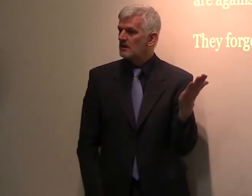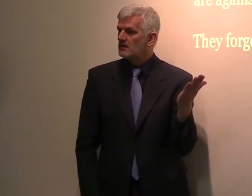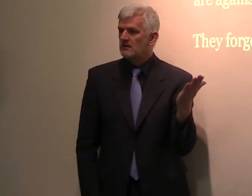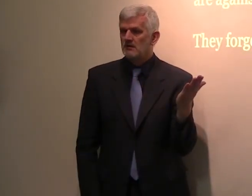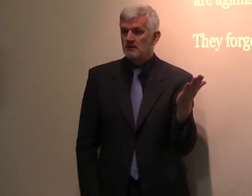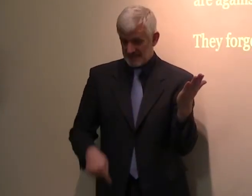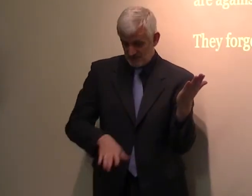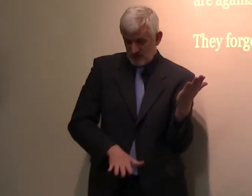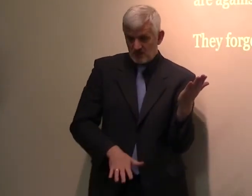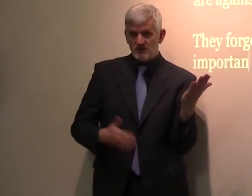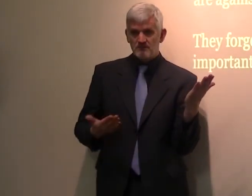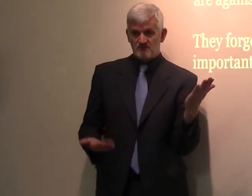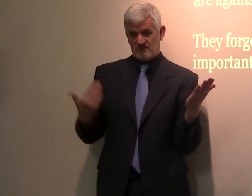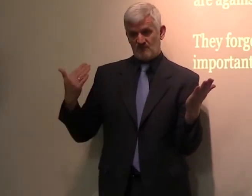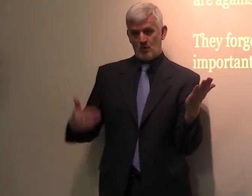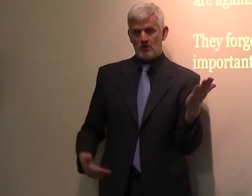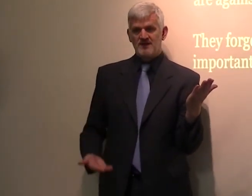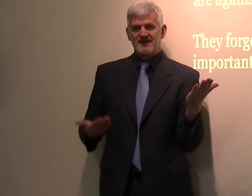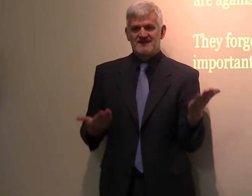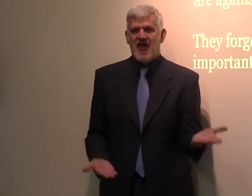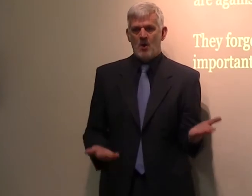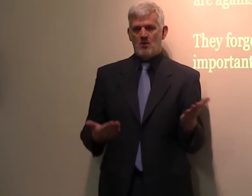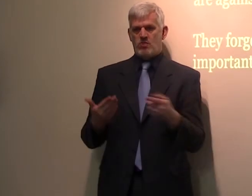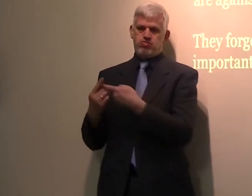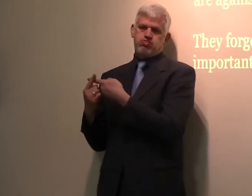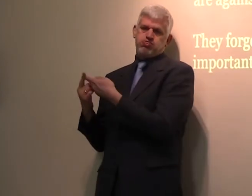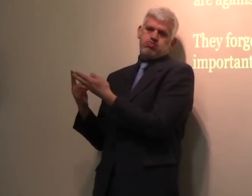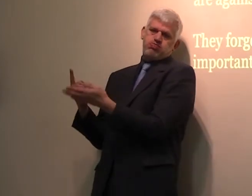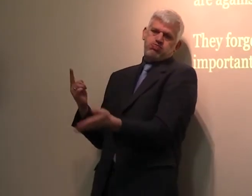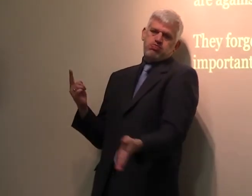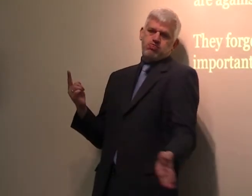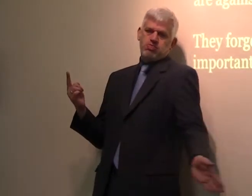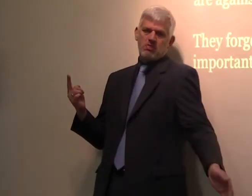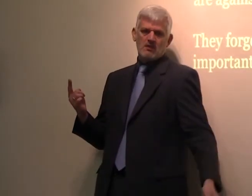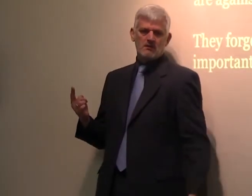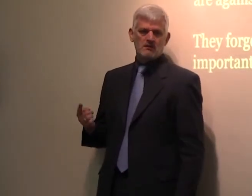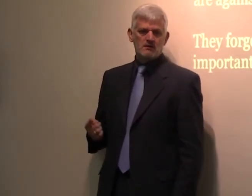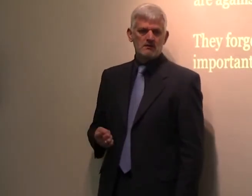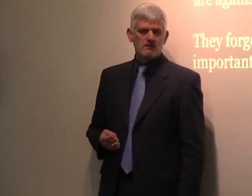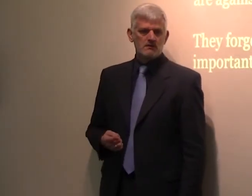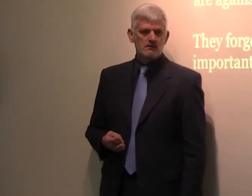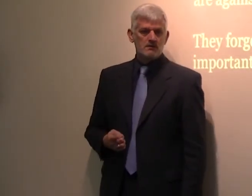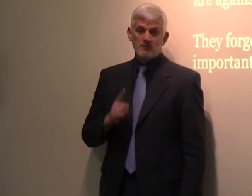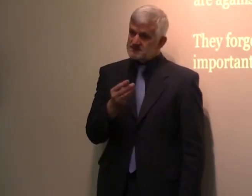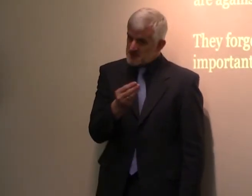And the morality you see, there is still the song. The generosity you see, where is it